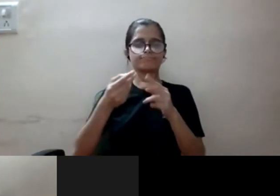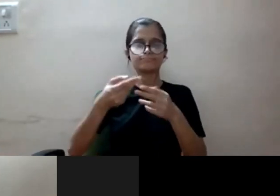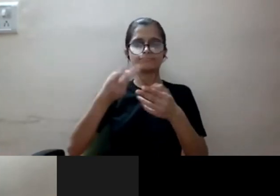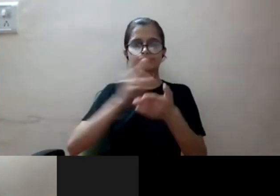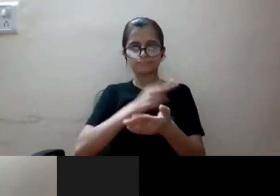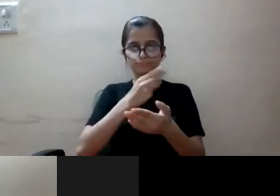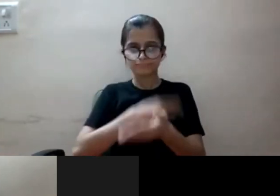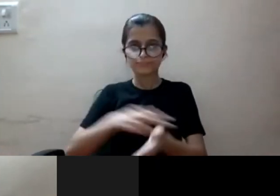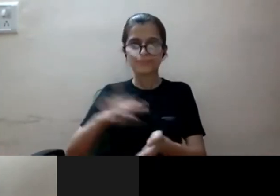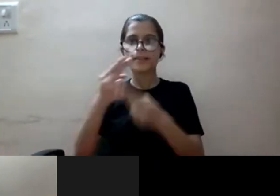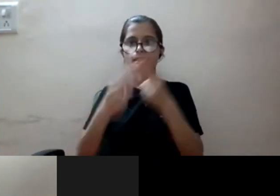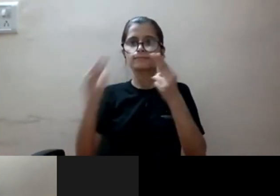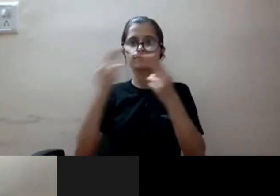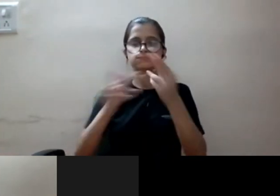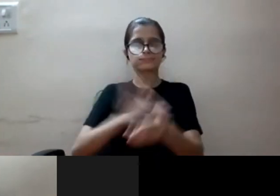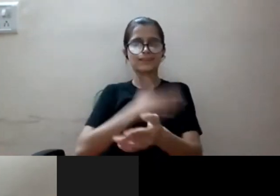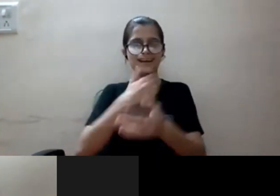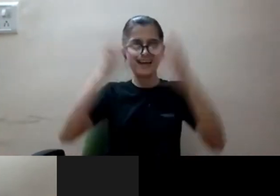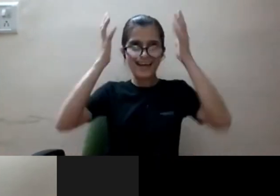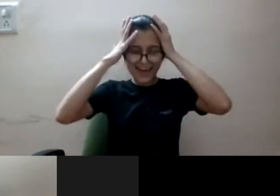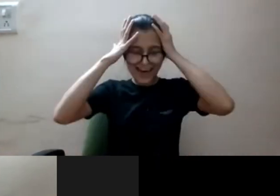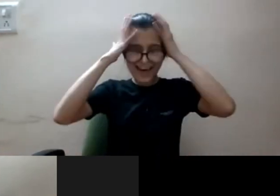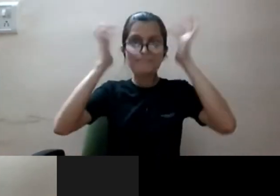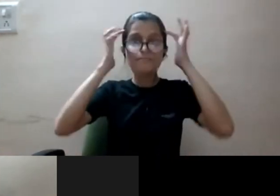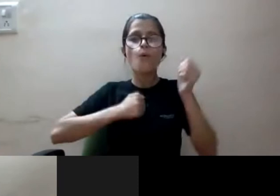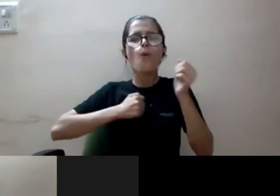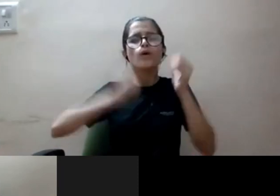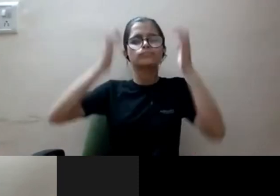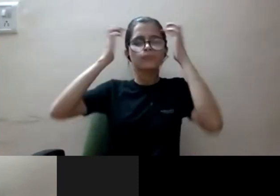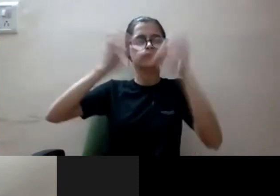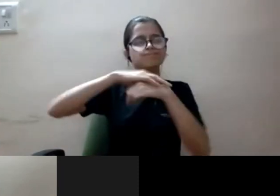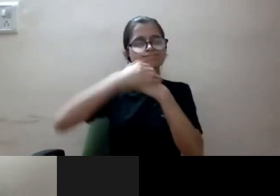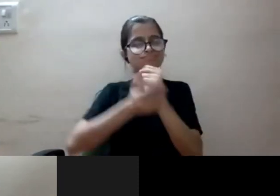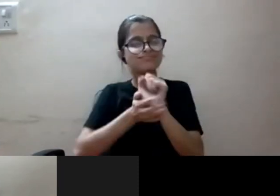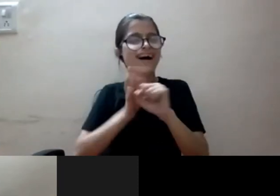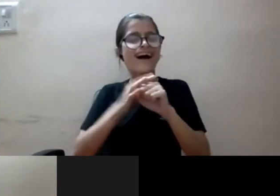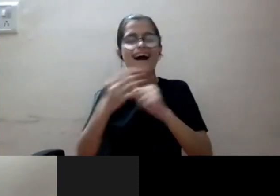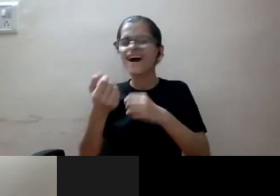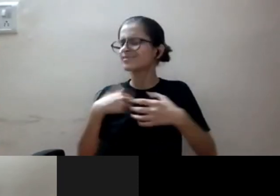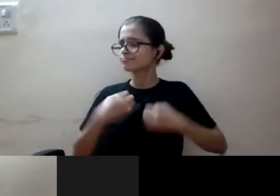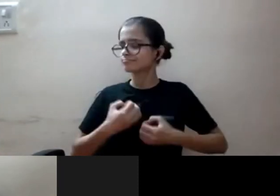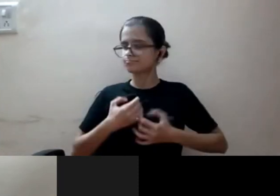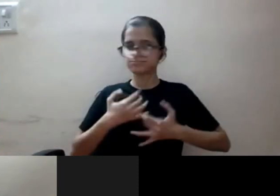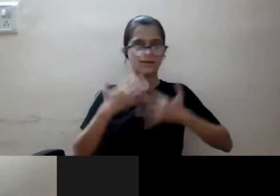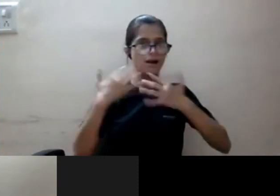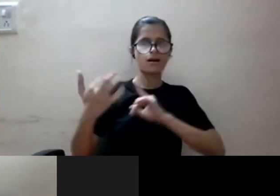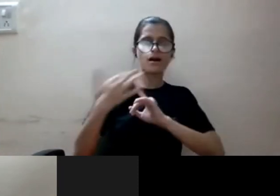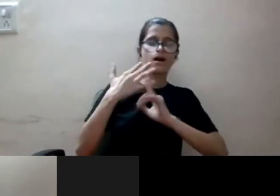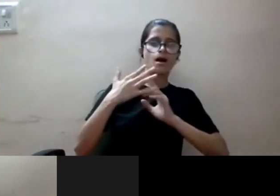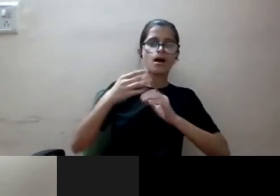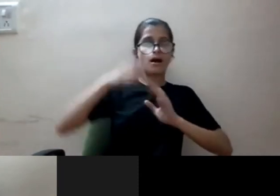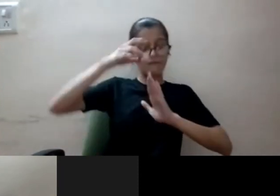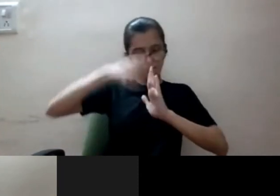always just, my mind is blown by the power and beauty and depth